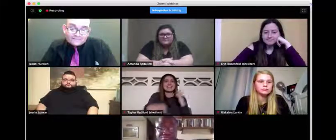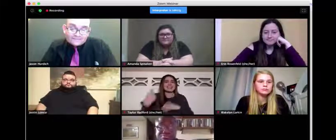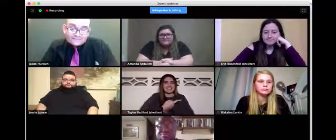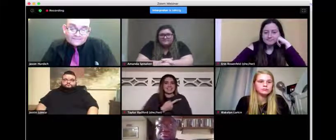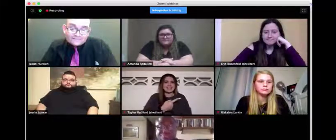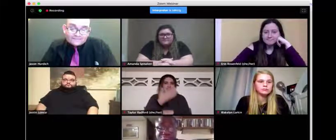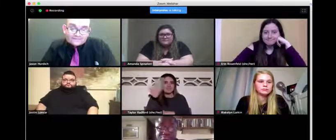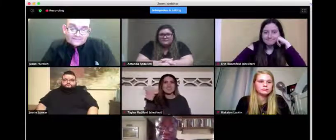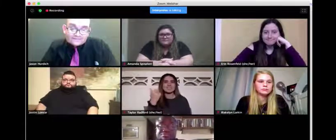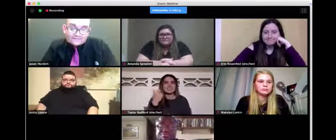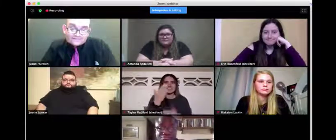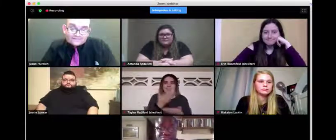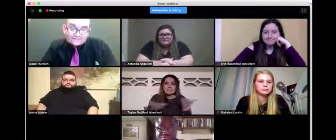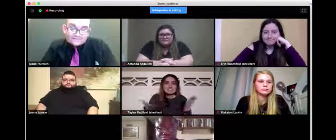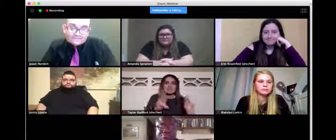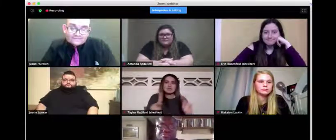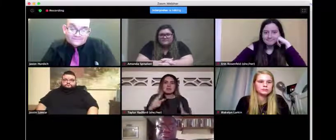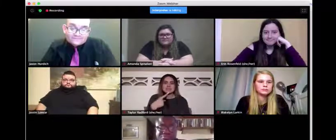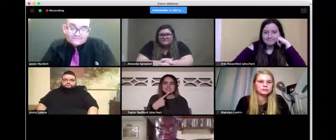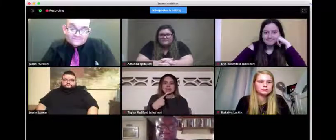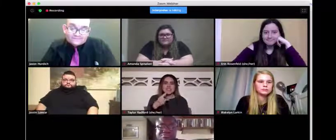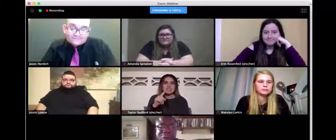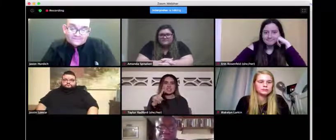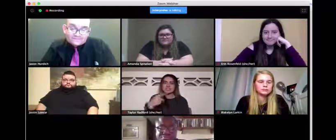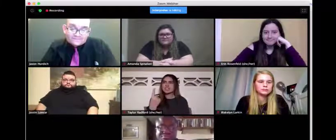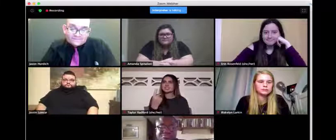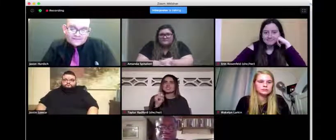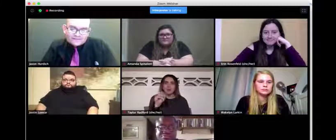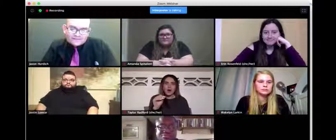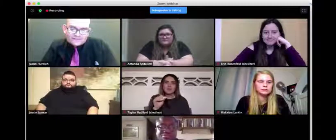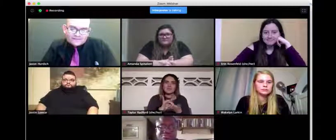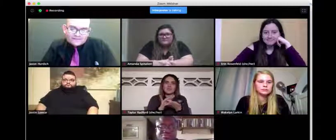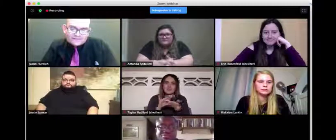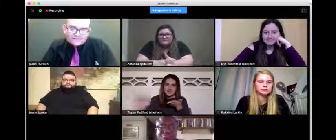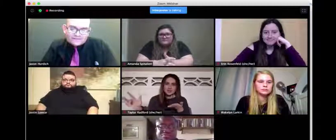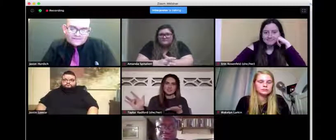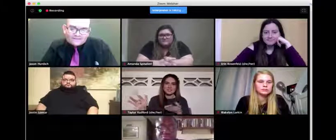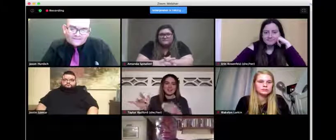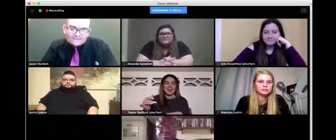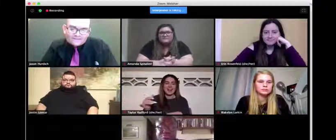so rude. And I'm just like, wow, and